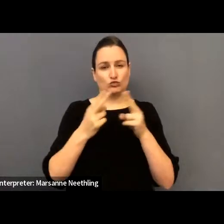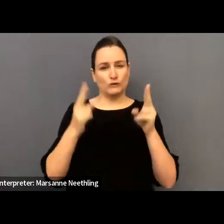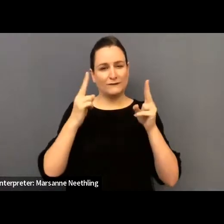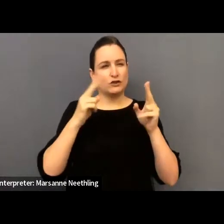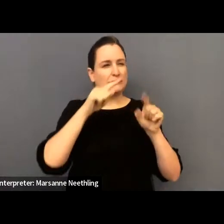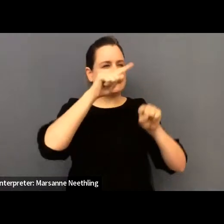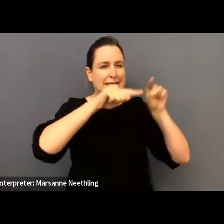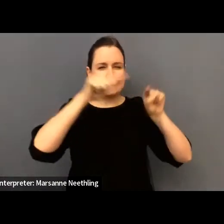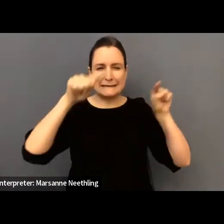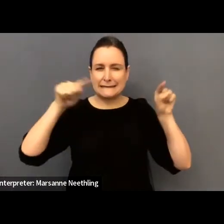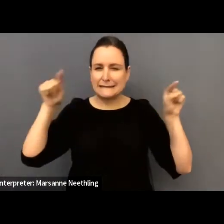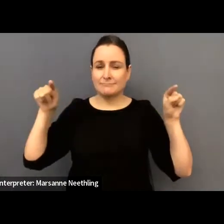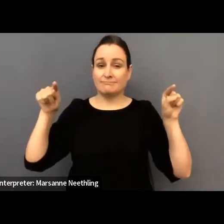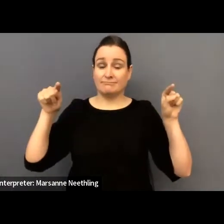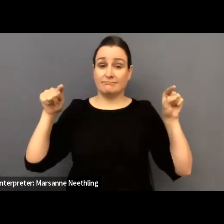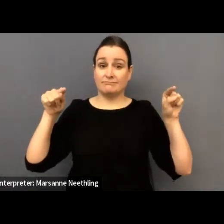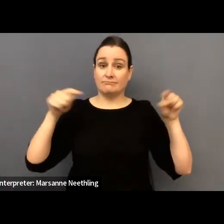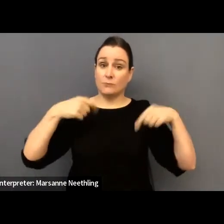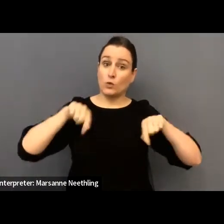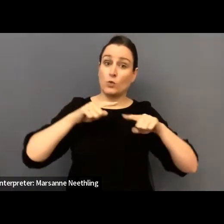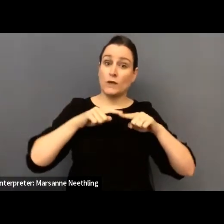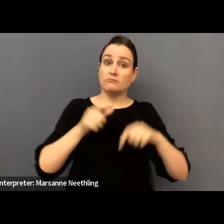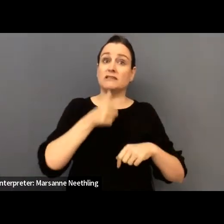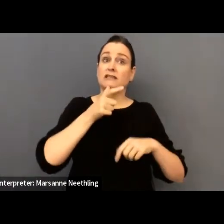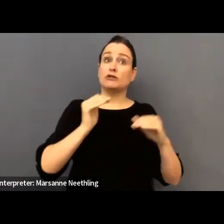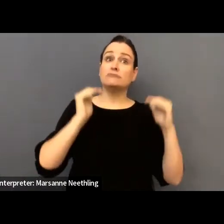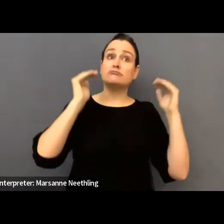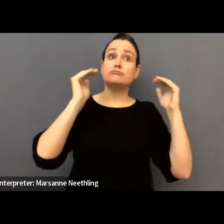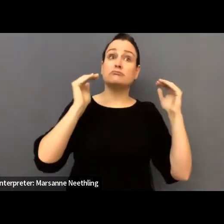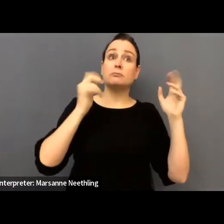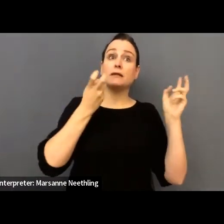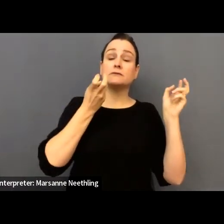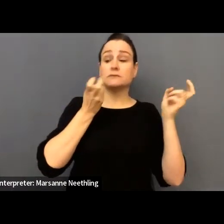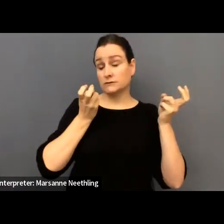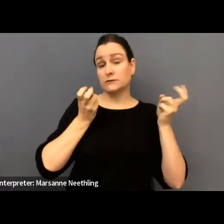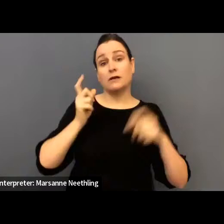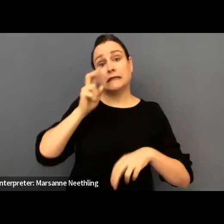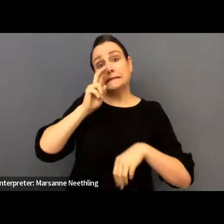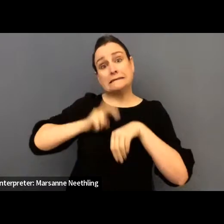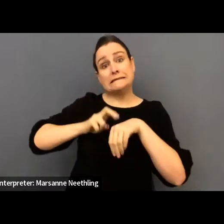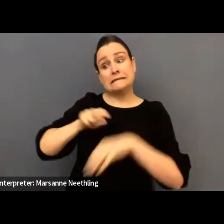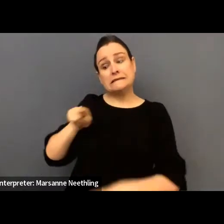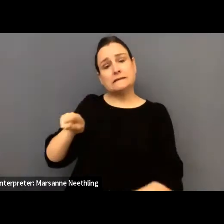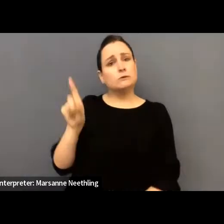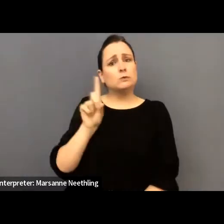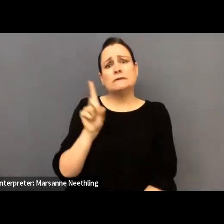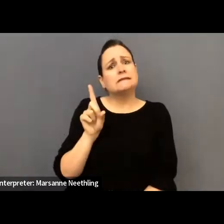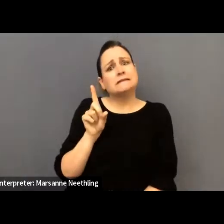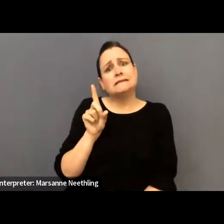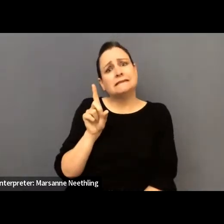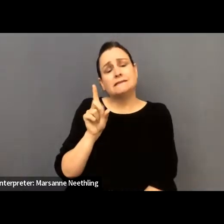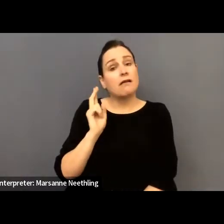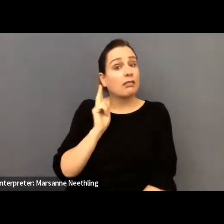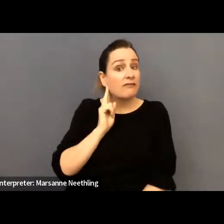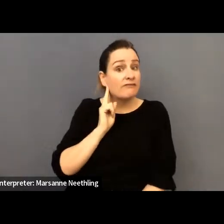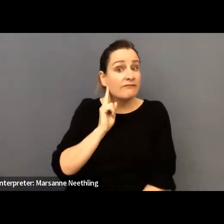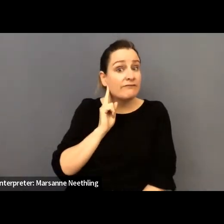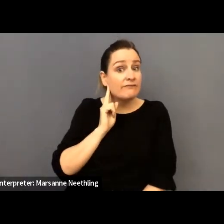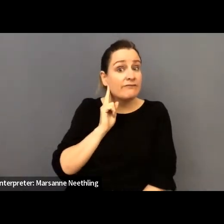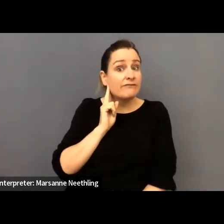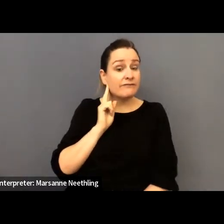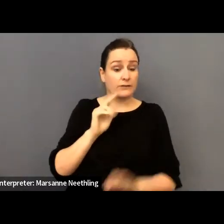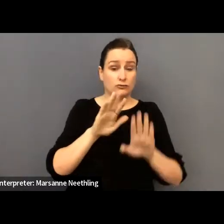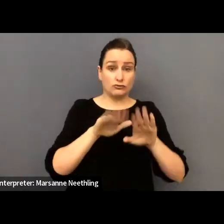administrators, to be very aware of what the needs are, because they are very diverse, of deaf